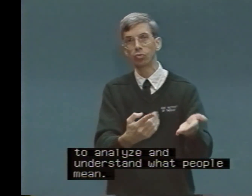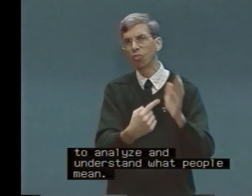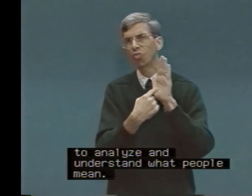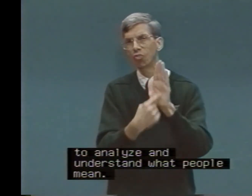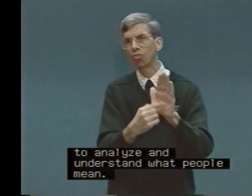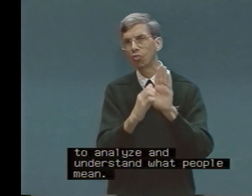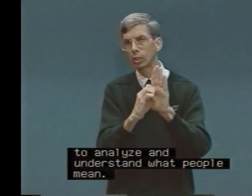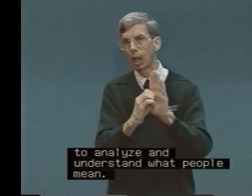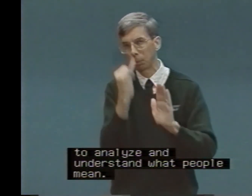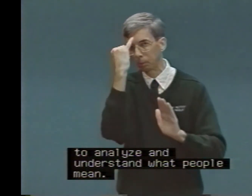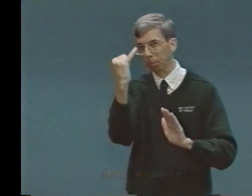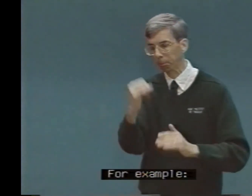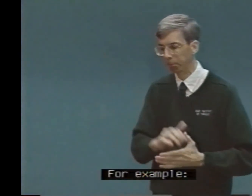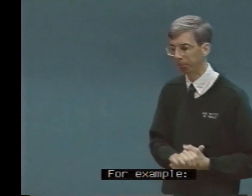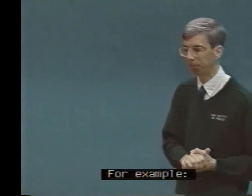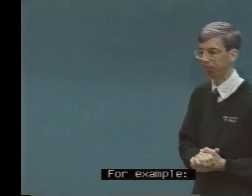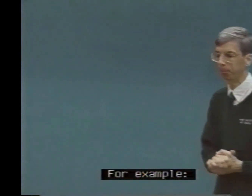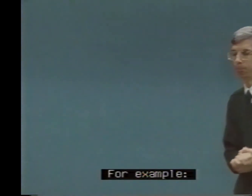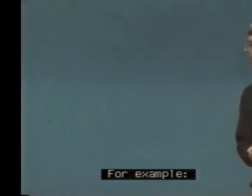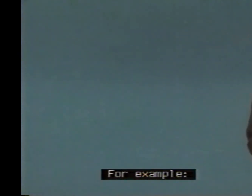people mean. For example,